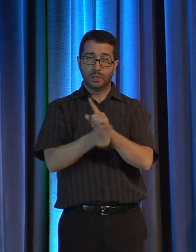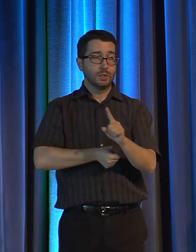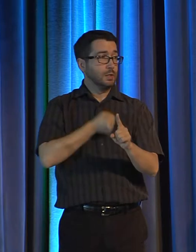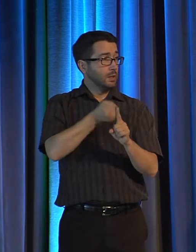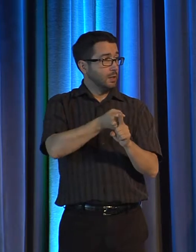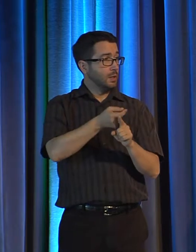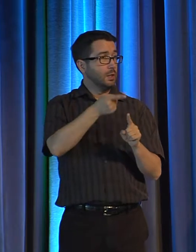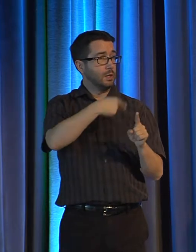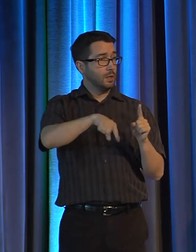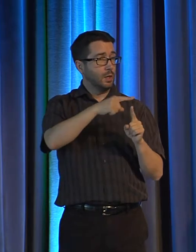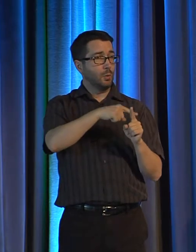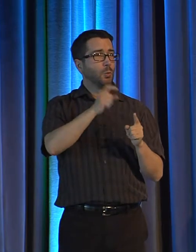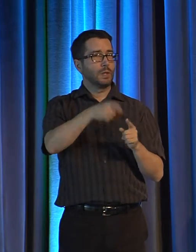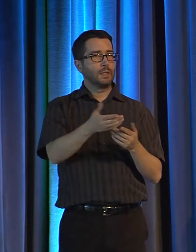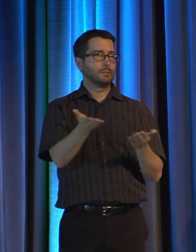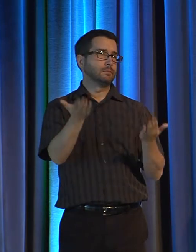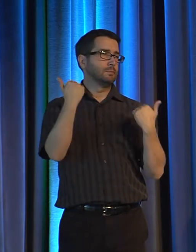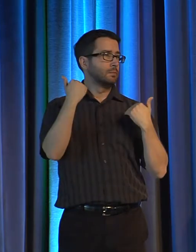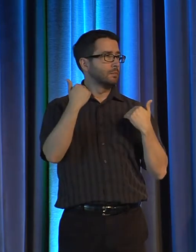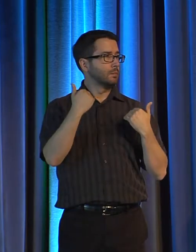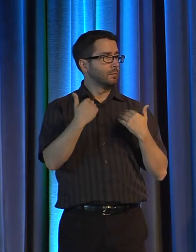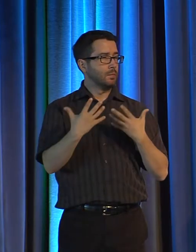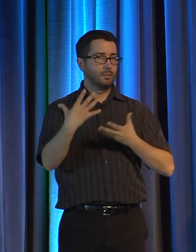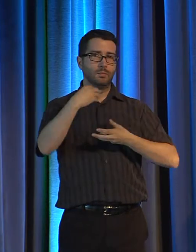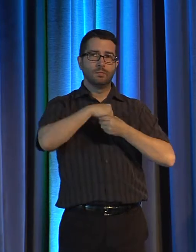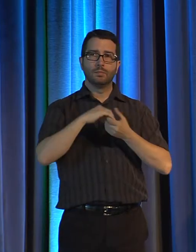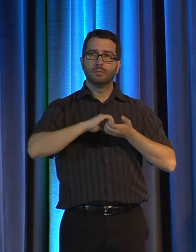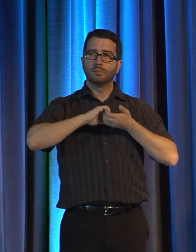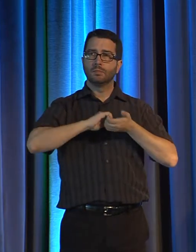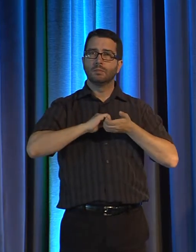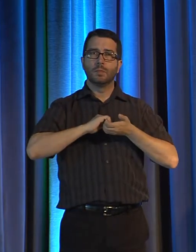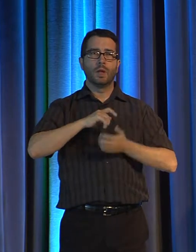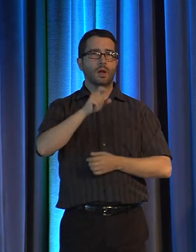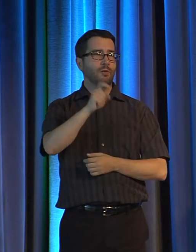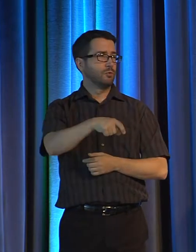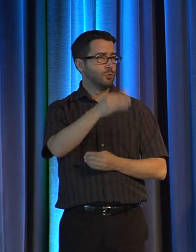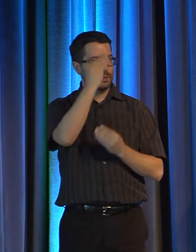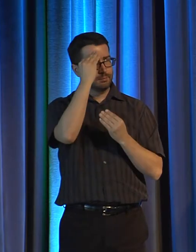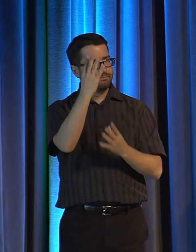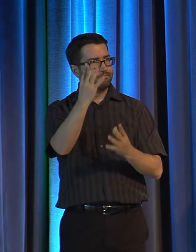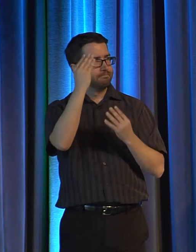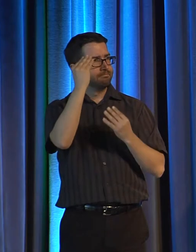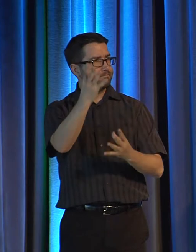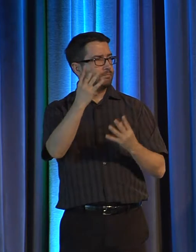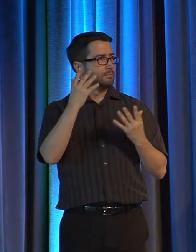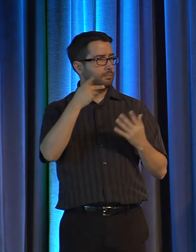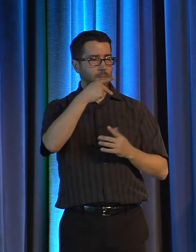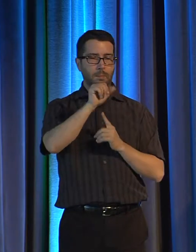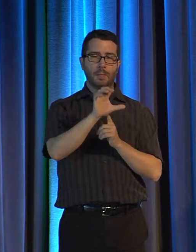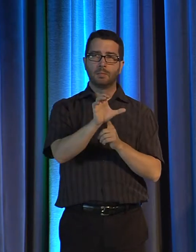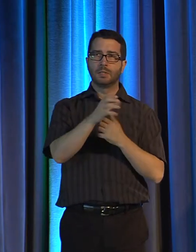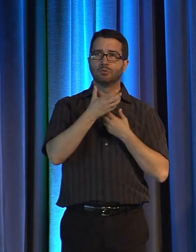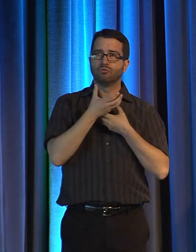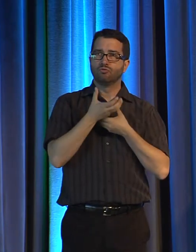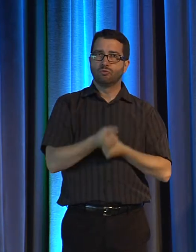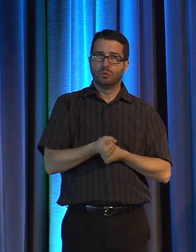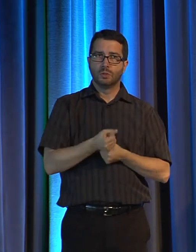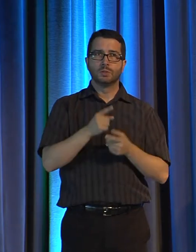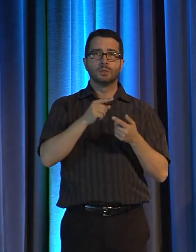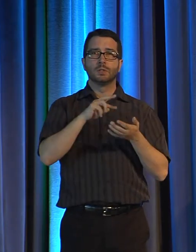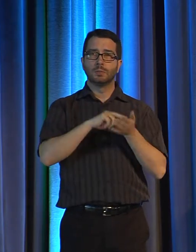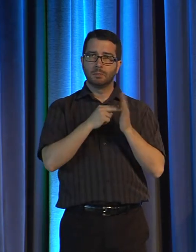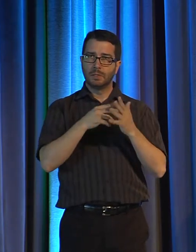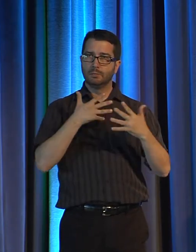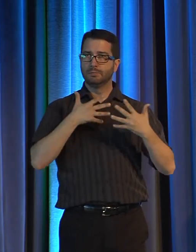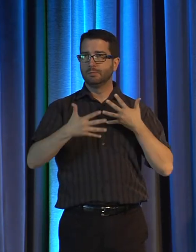have to bring them along the way in partnership and in an informed, deliberate way. Public trust depends on